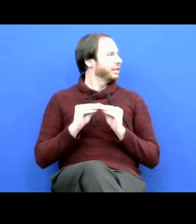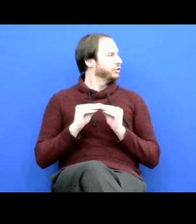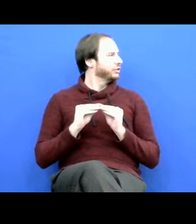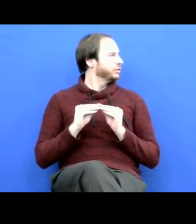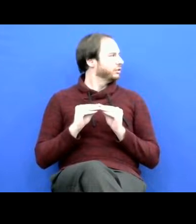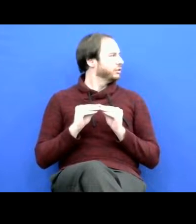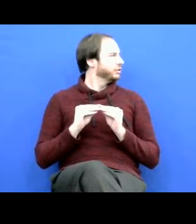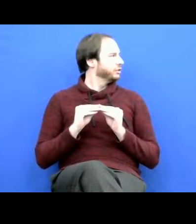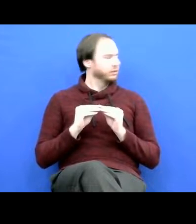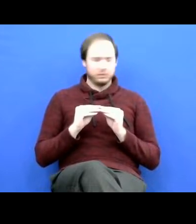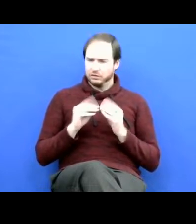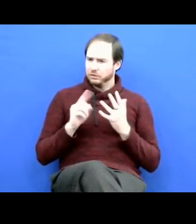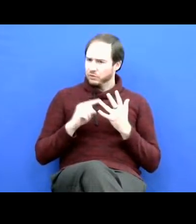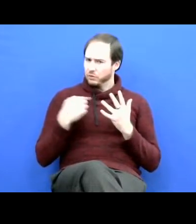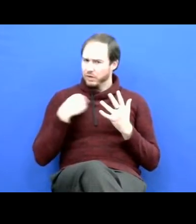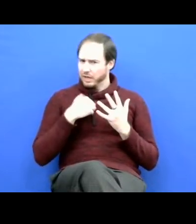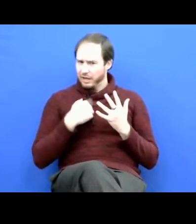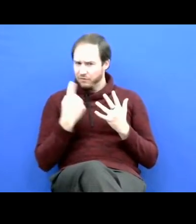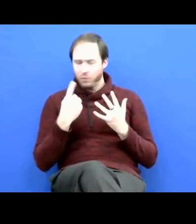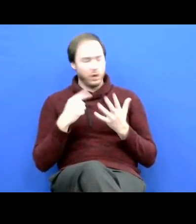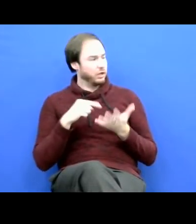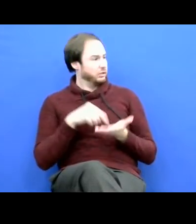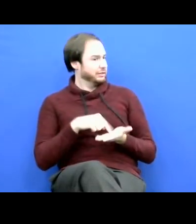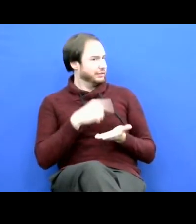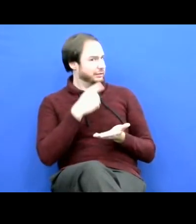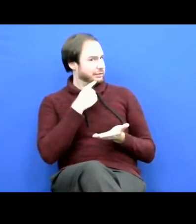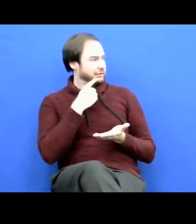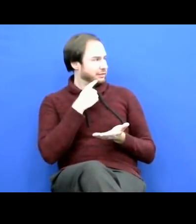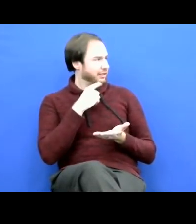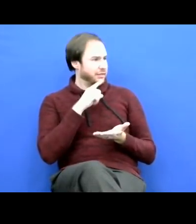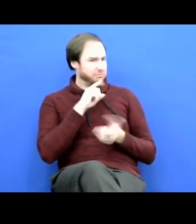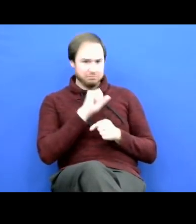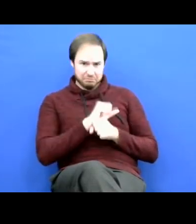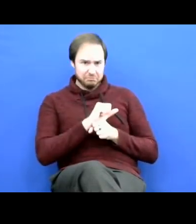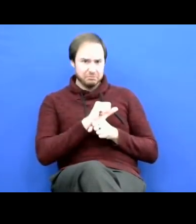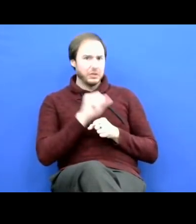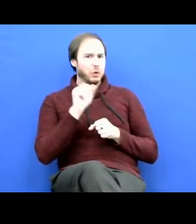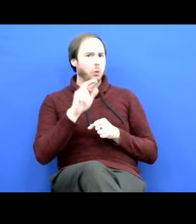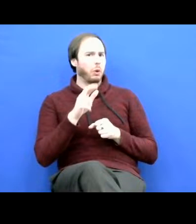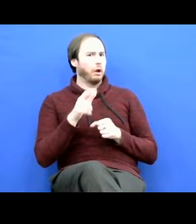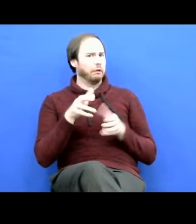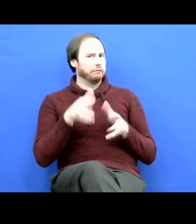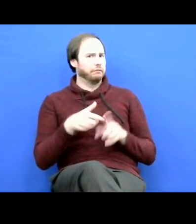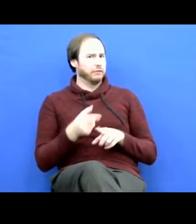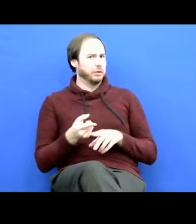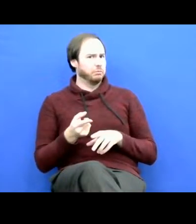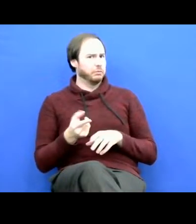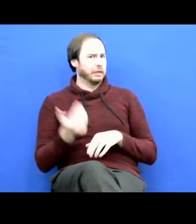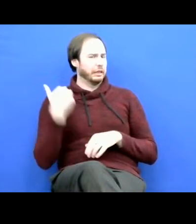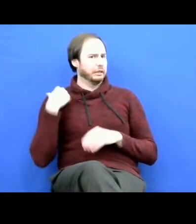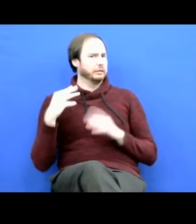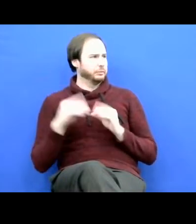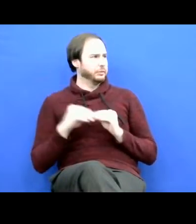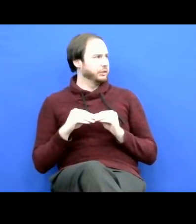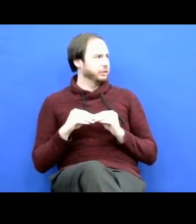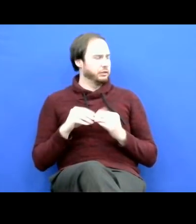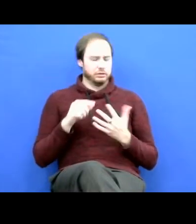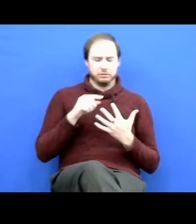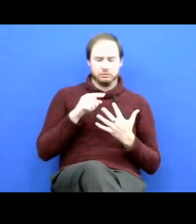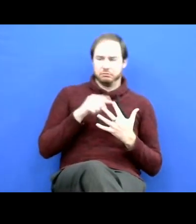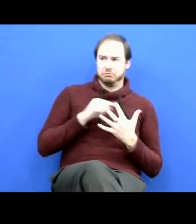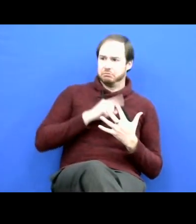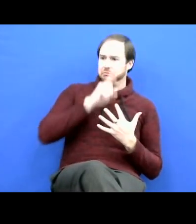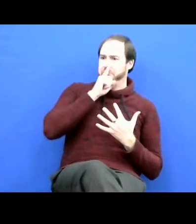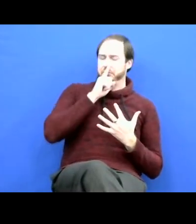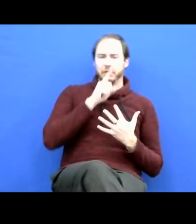Is there an executive session? Yeah, it says it. Listed here. Is that truly on here, or was that a leftover? I didn't have it on mine. I